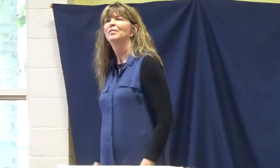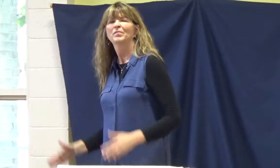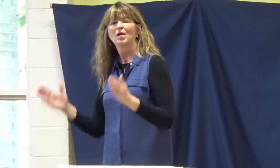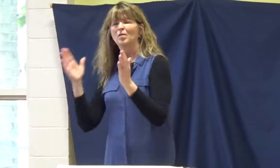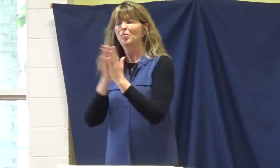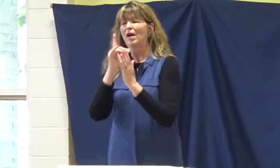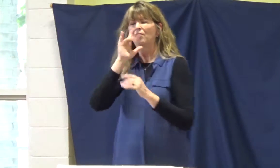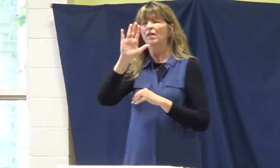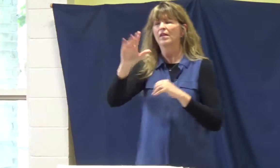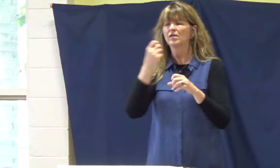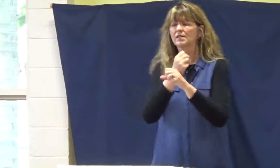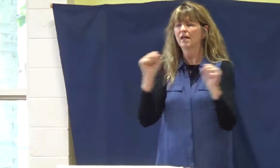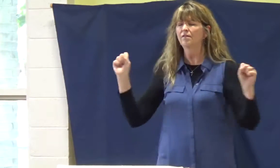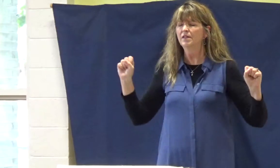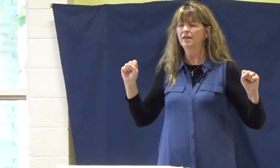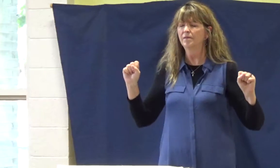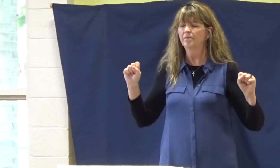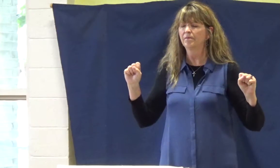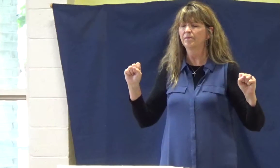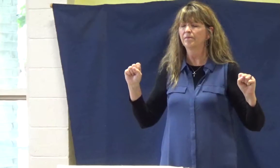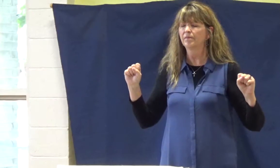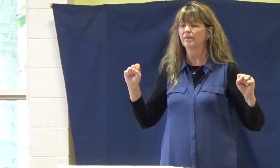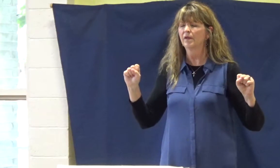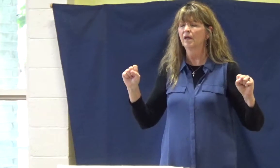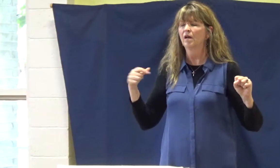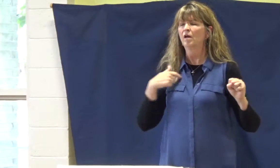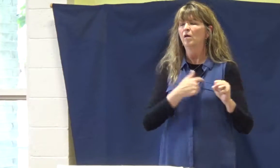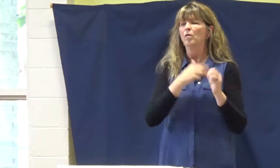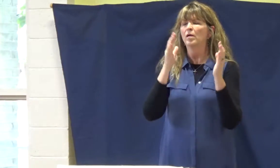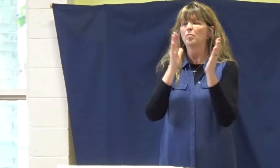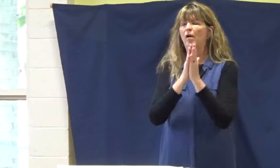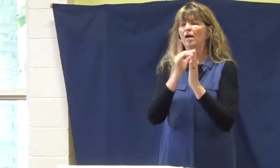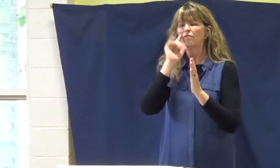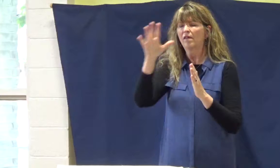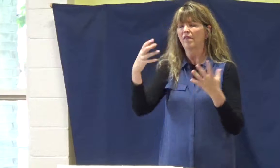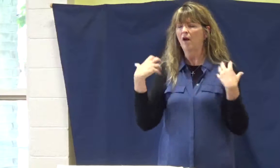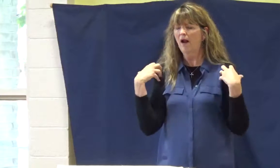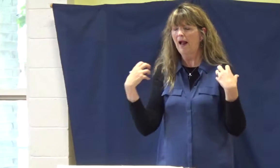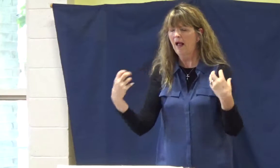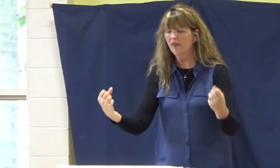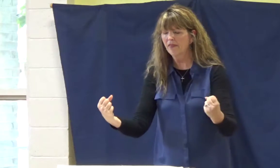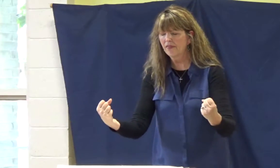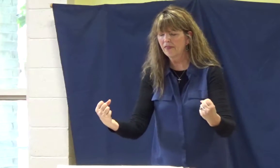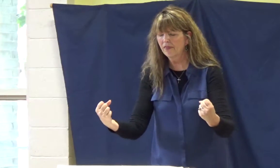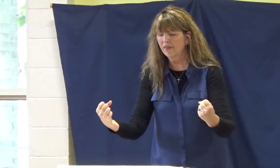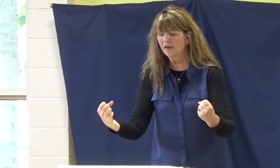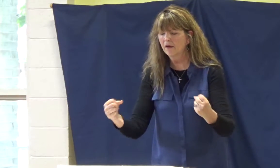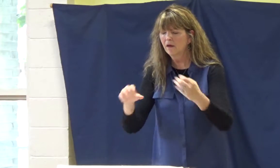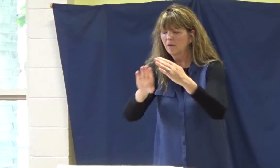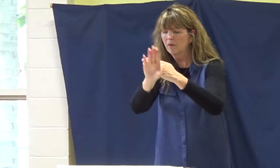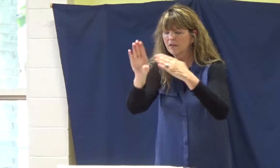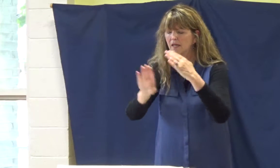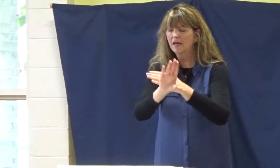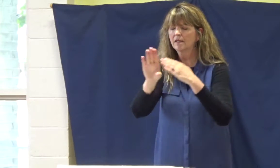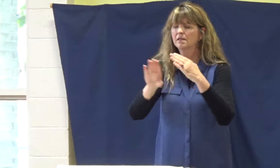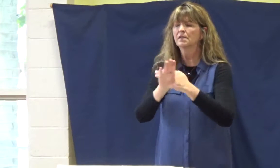some to teach the Bible, to teach your word. We pray for their safety, we pray for their health, we pray for